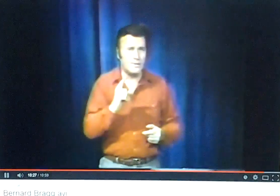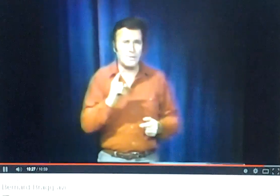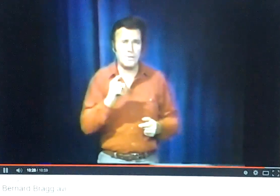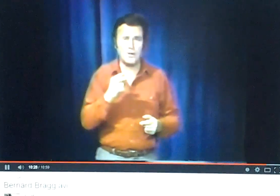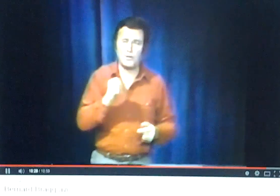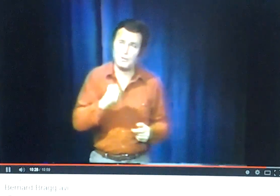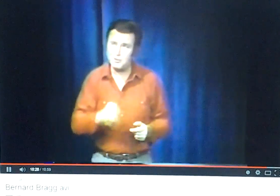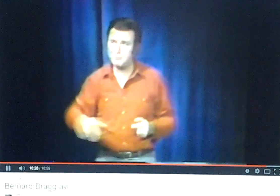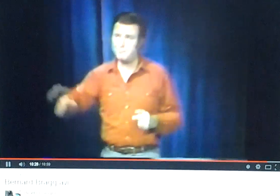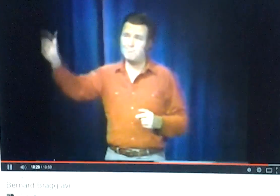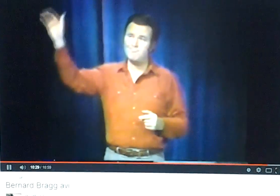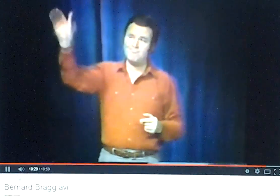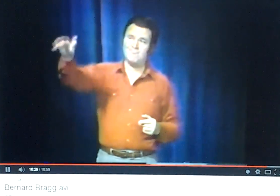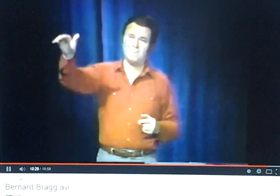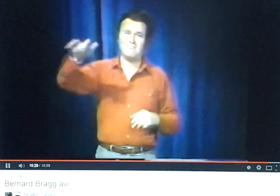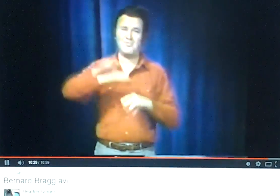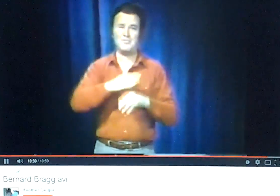So I went up to him.